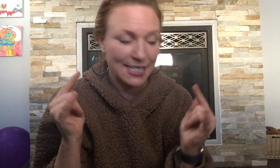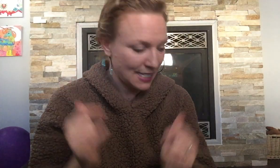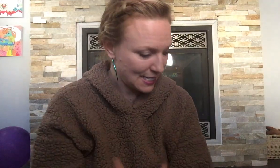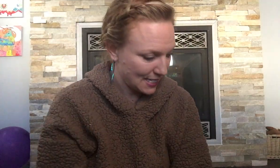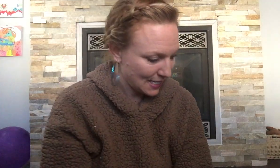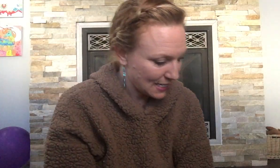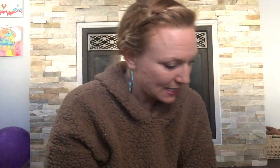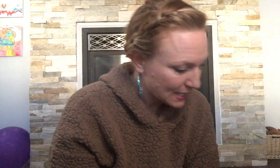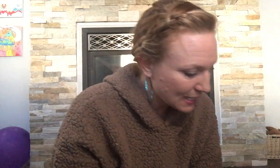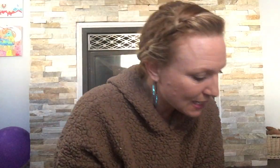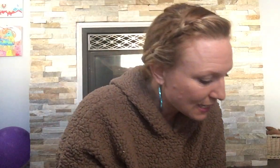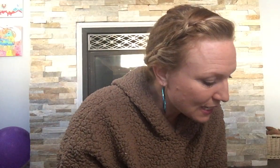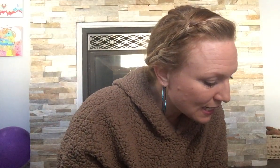tent,